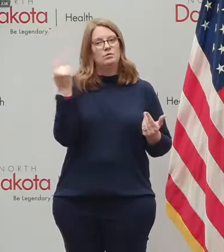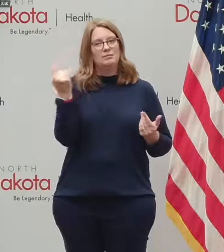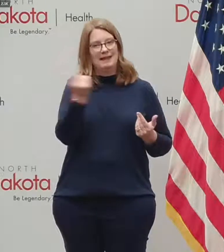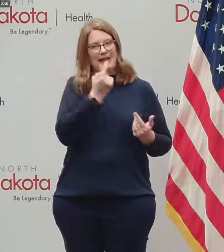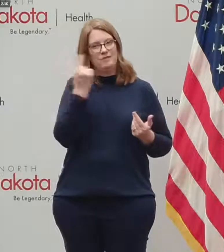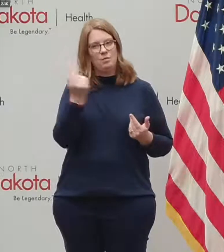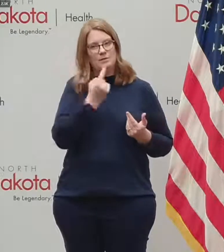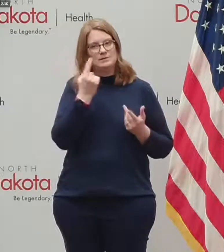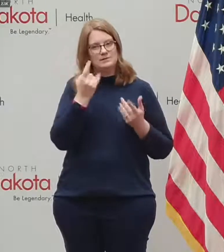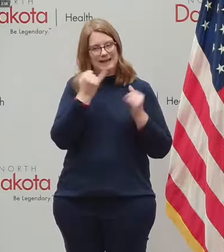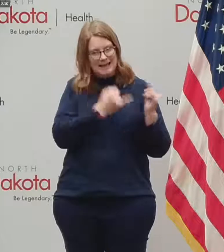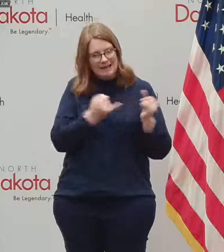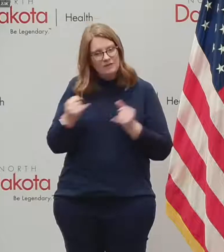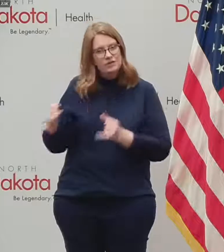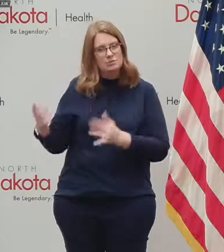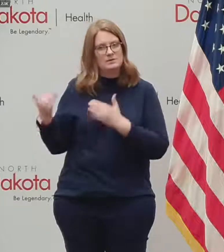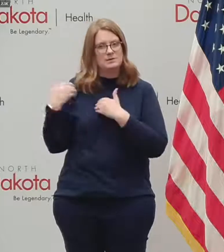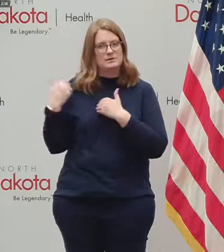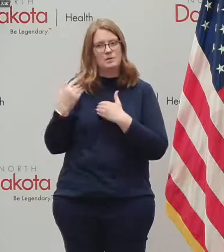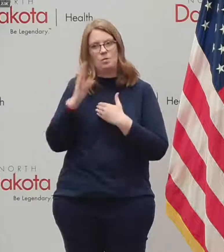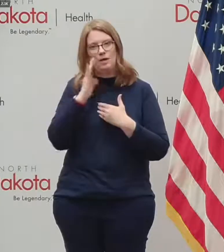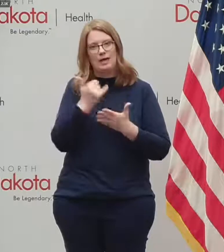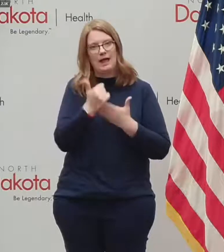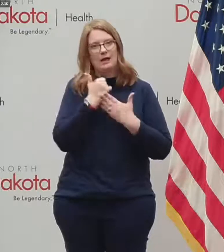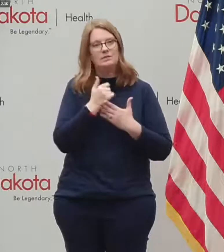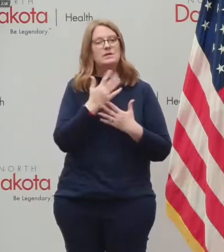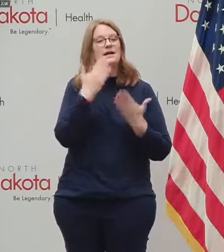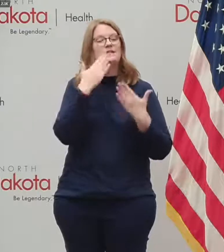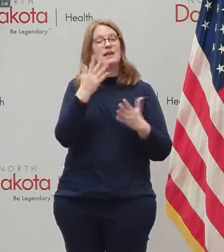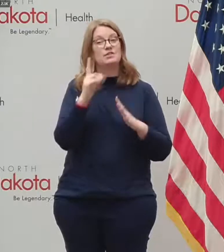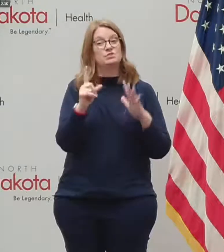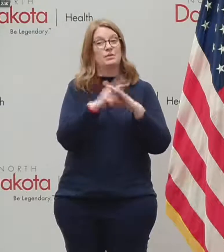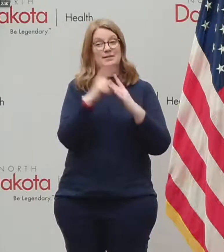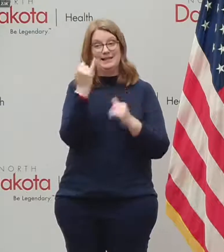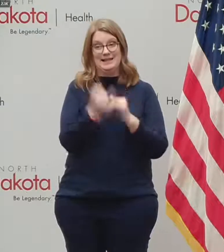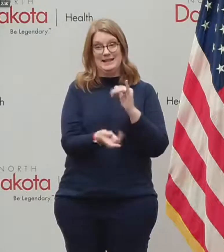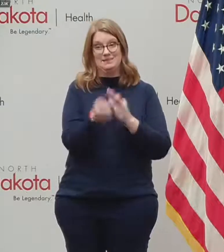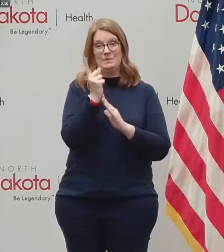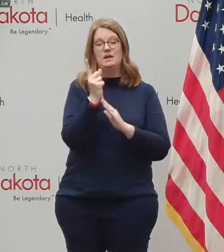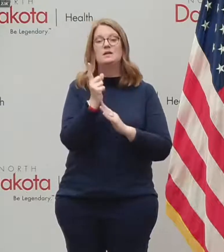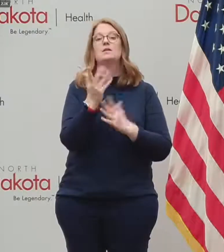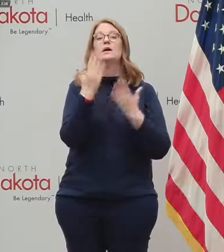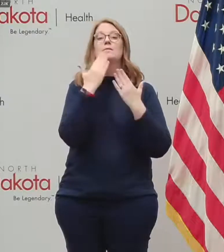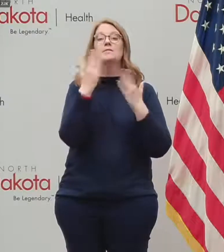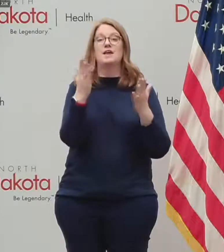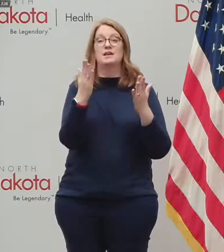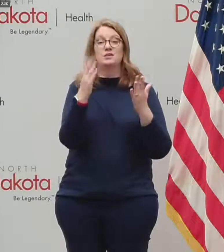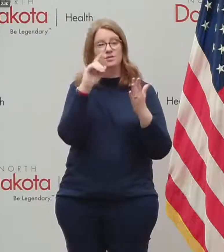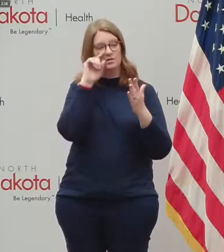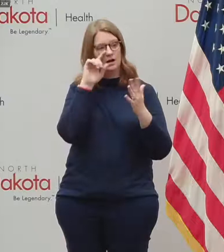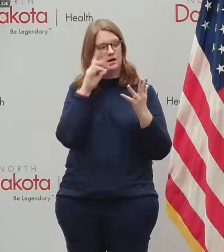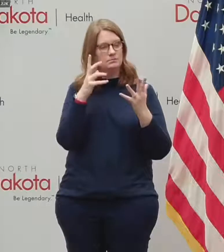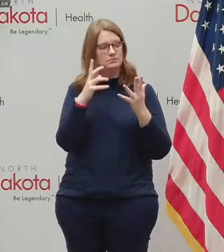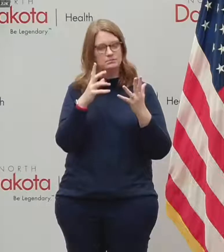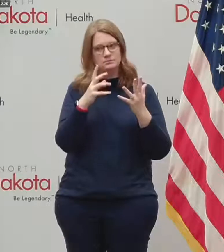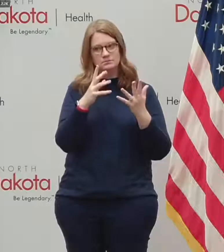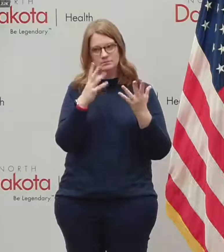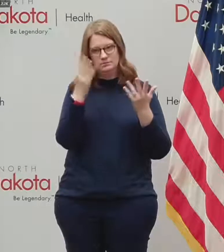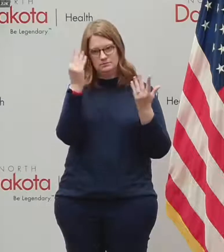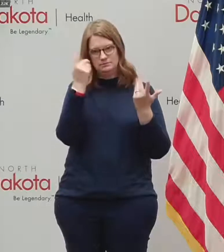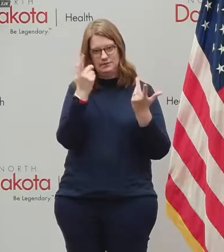make a difference. So with that, thanks for being here on short notice. Thanks for helping get the word out to everybody in the state. And